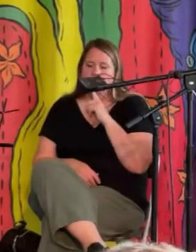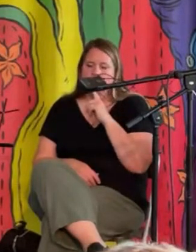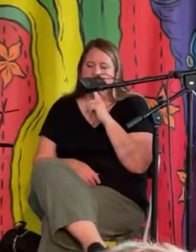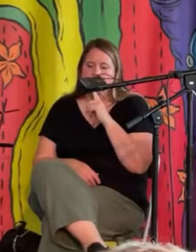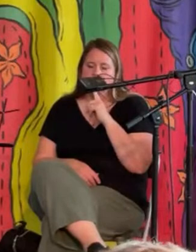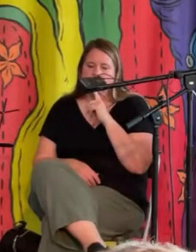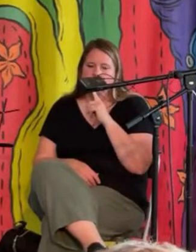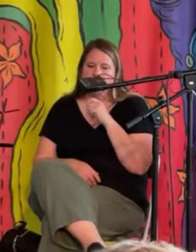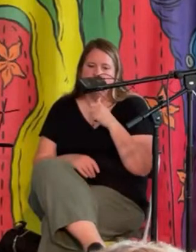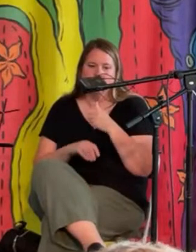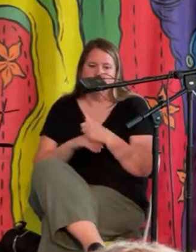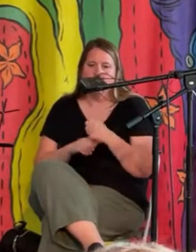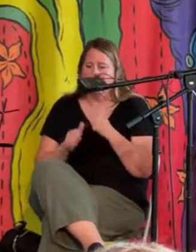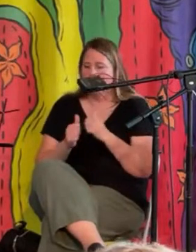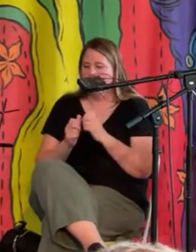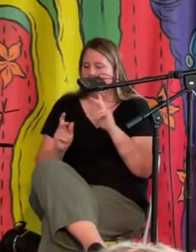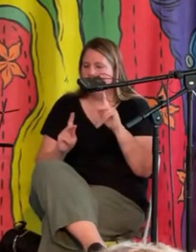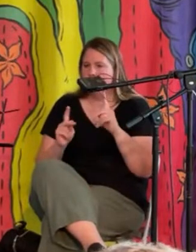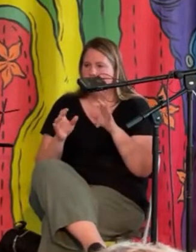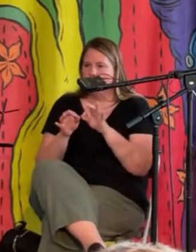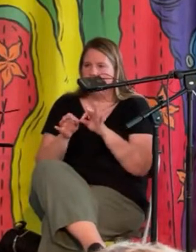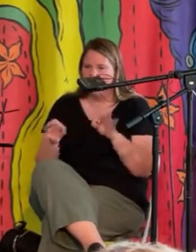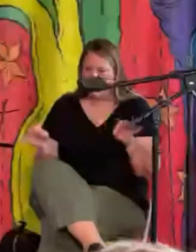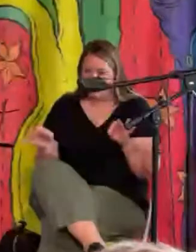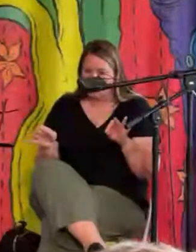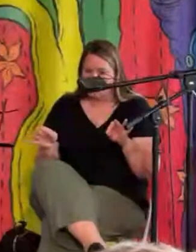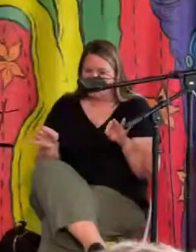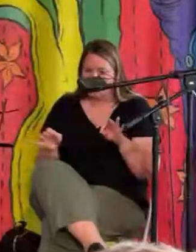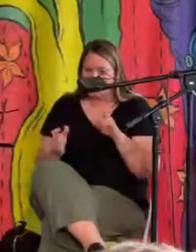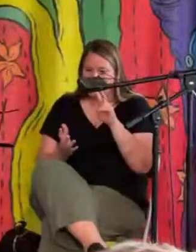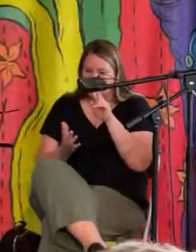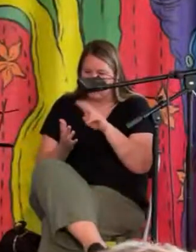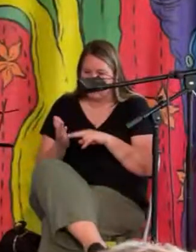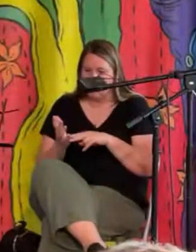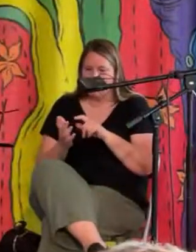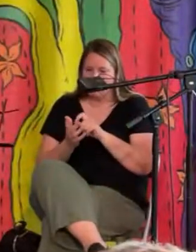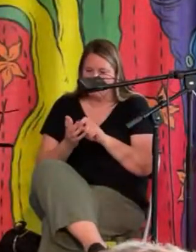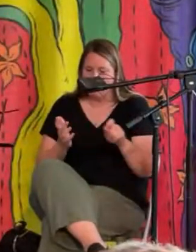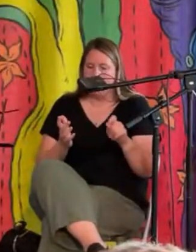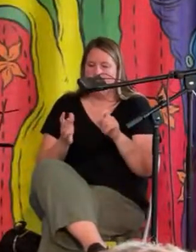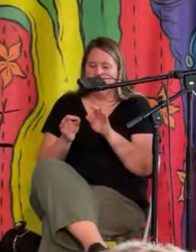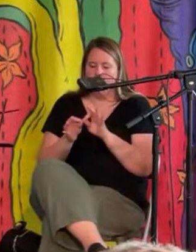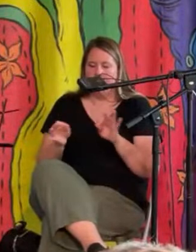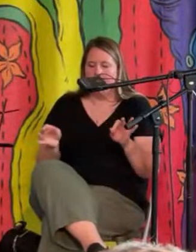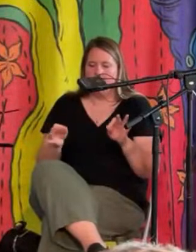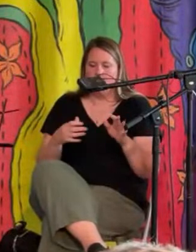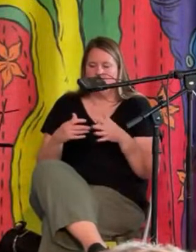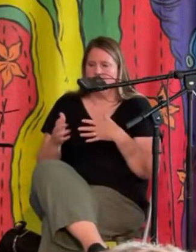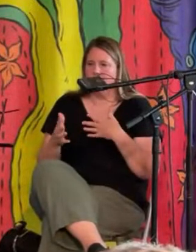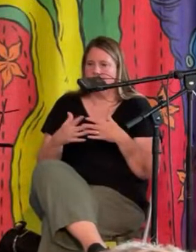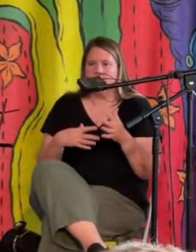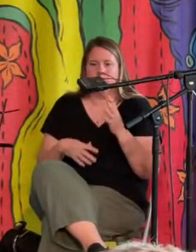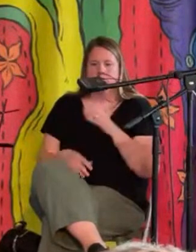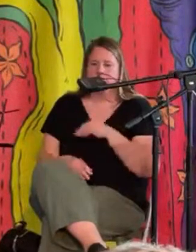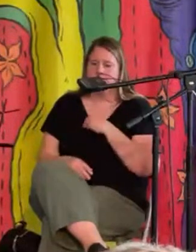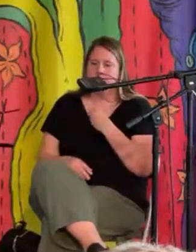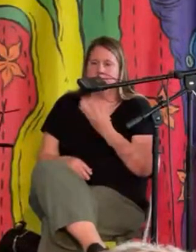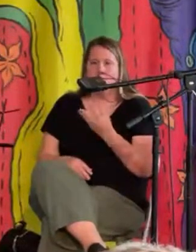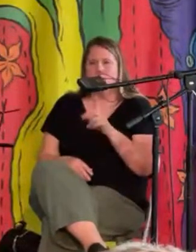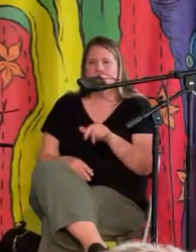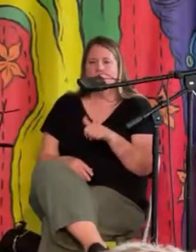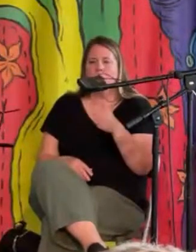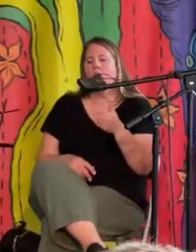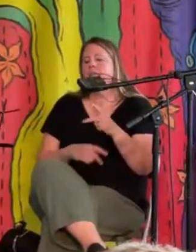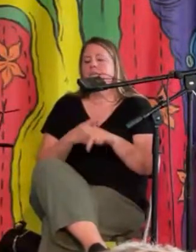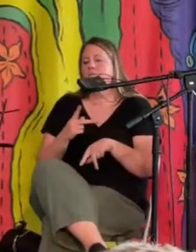is language, literary language, whether it's poetry or other forms of literary